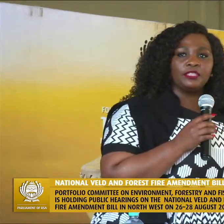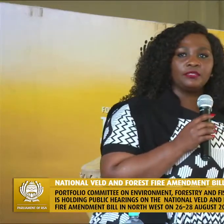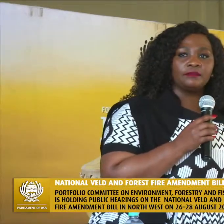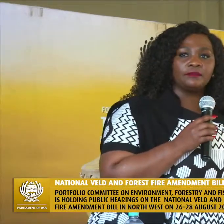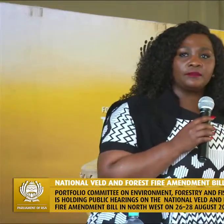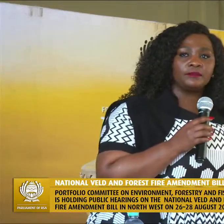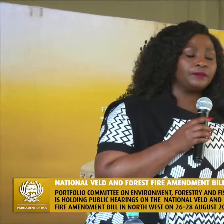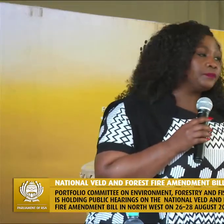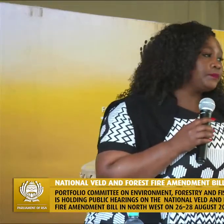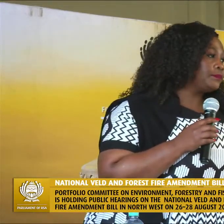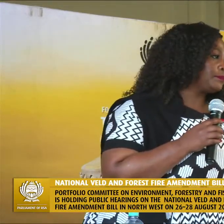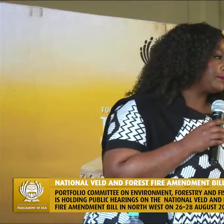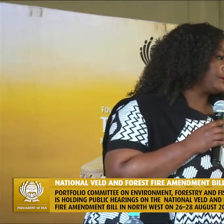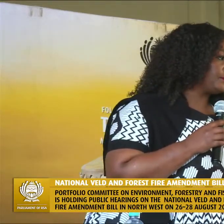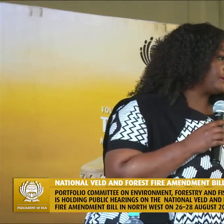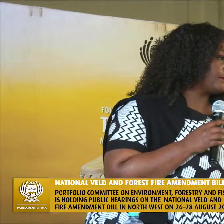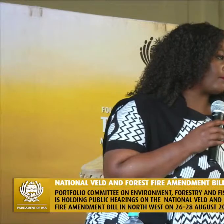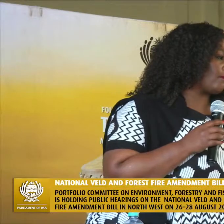submissions